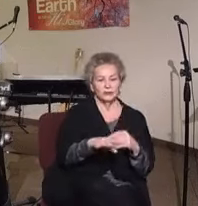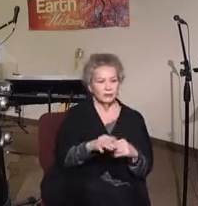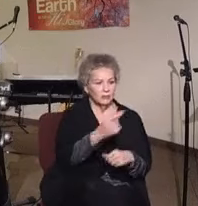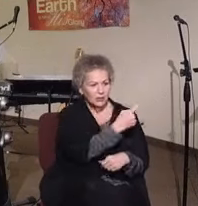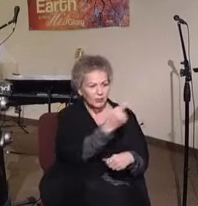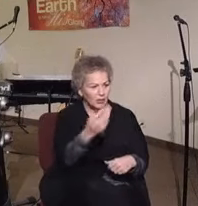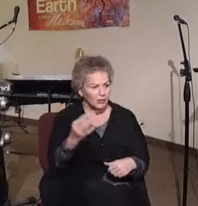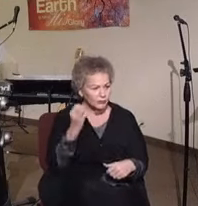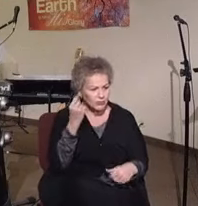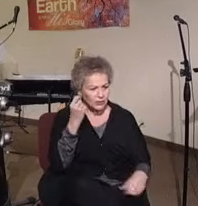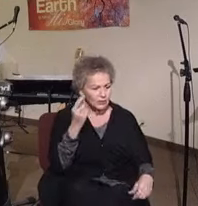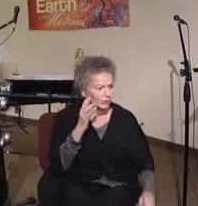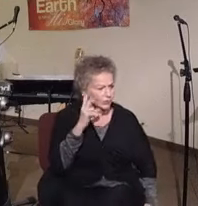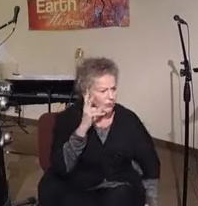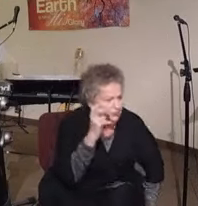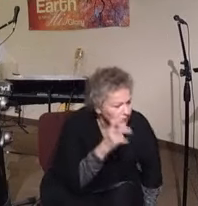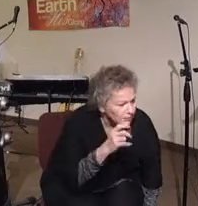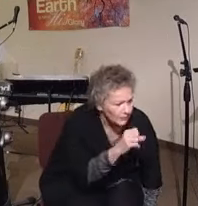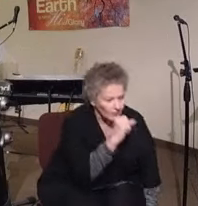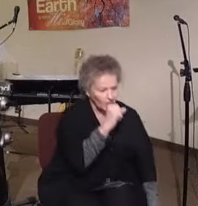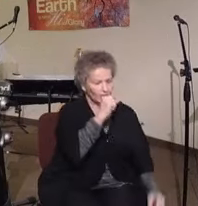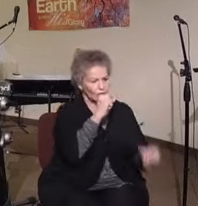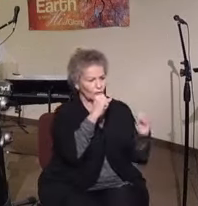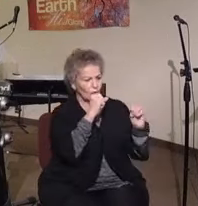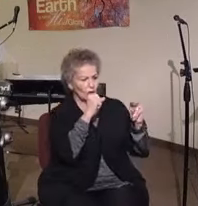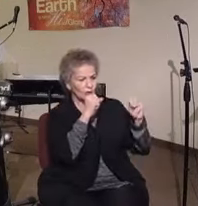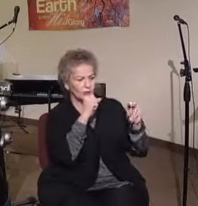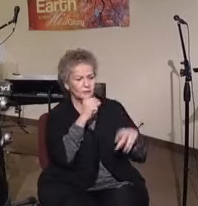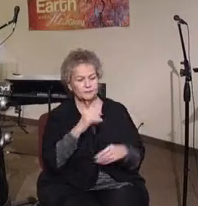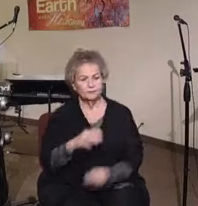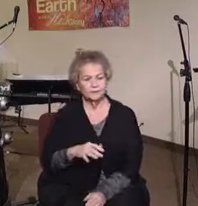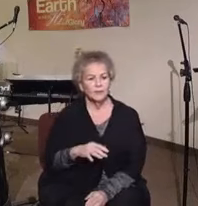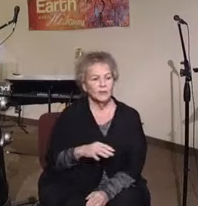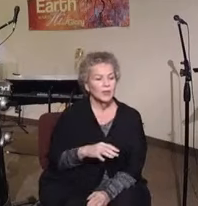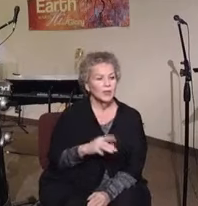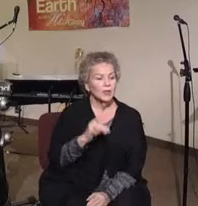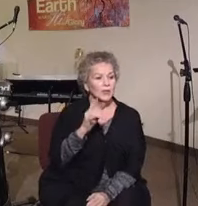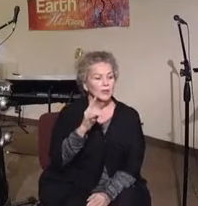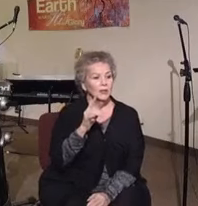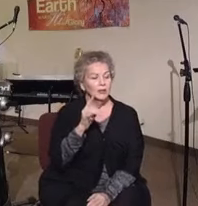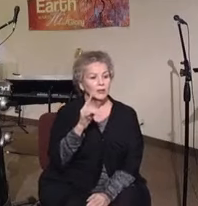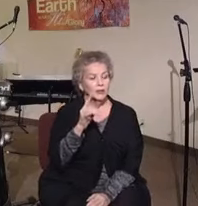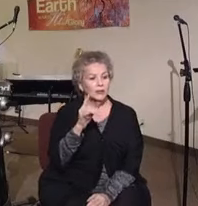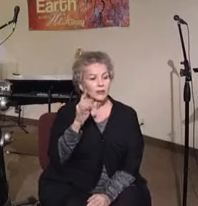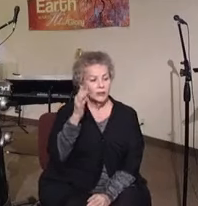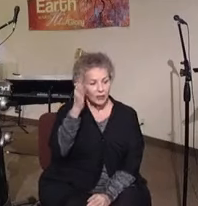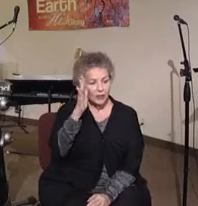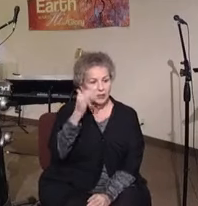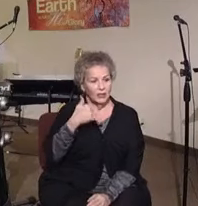Anybody there? Is my microphone on? He has boundaries.